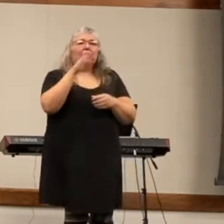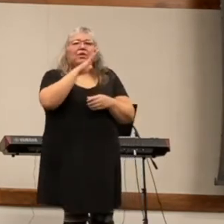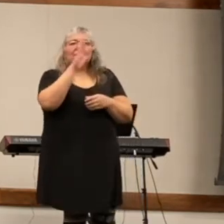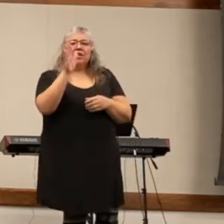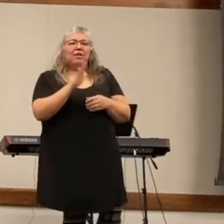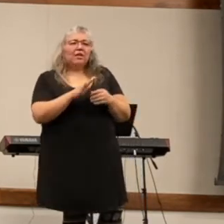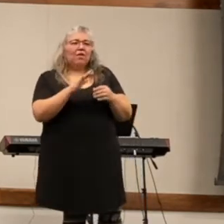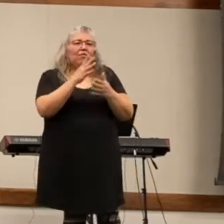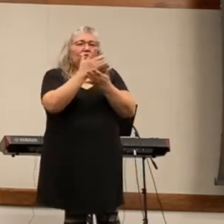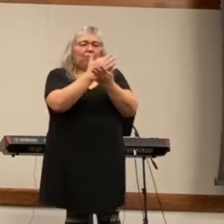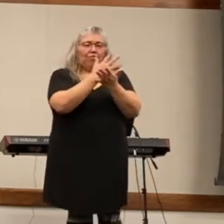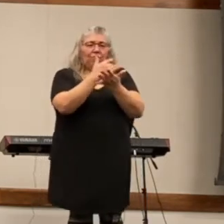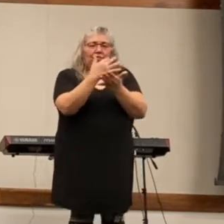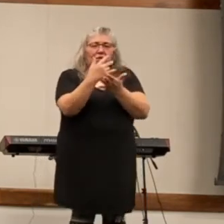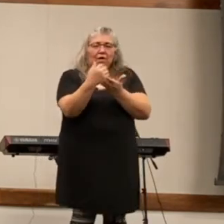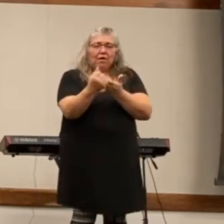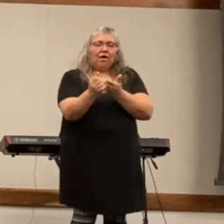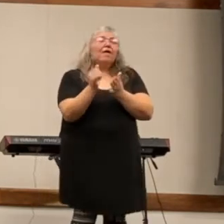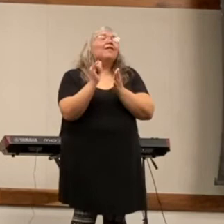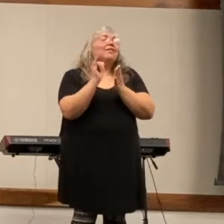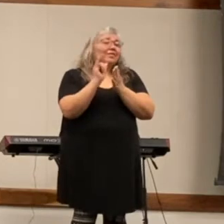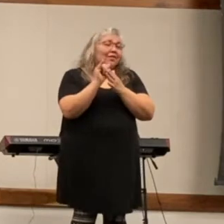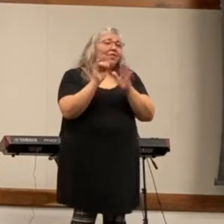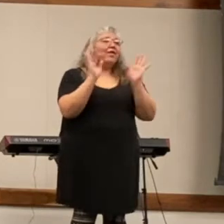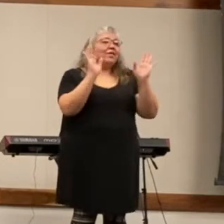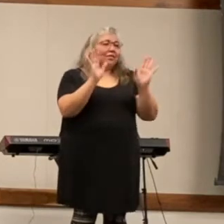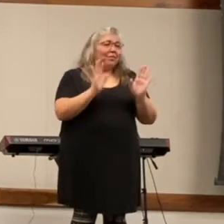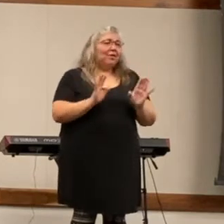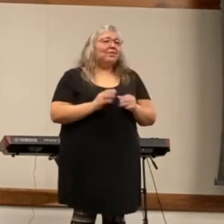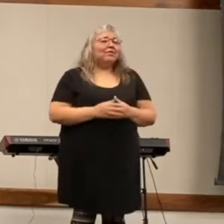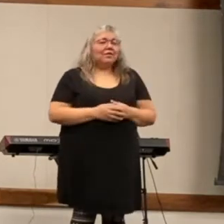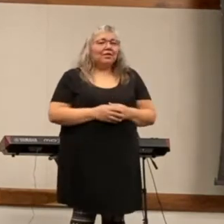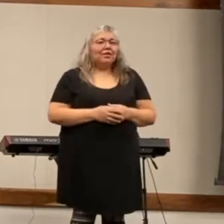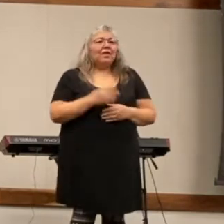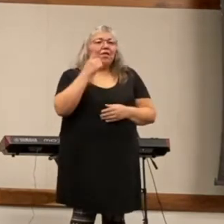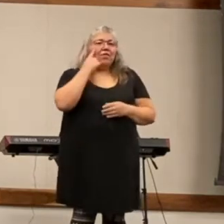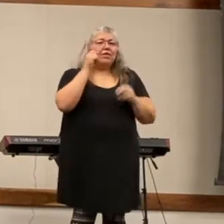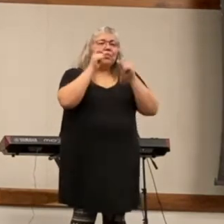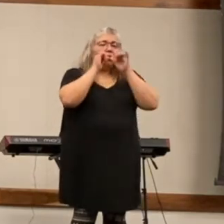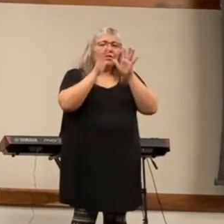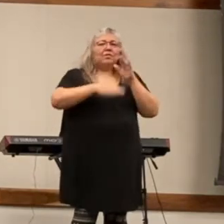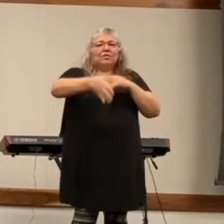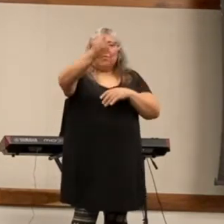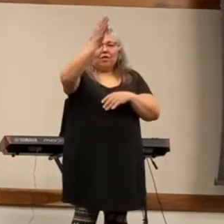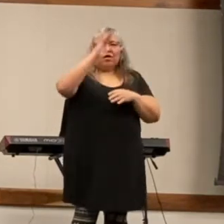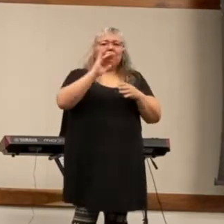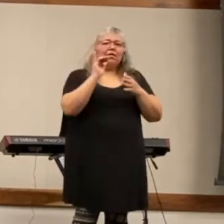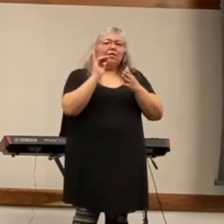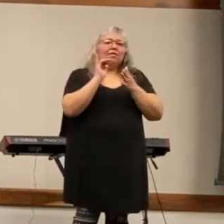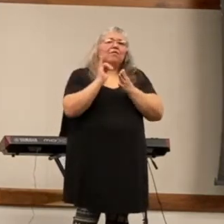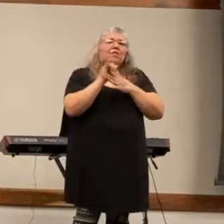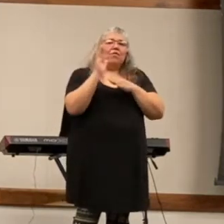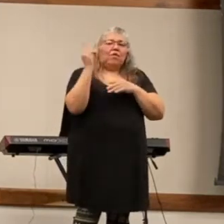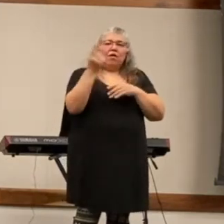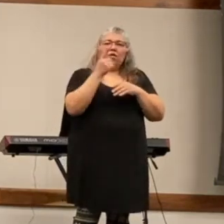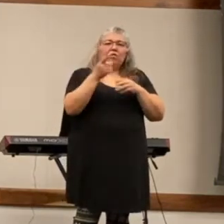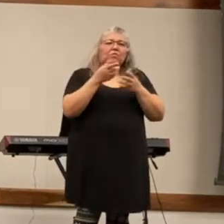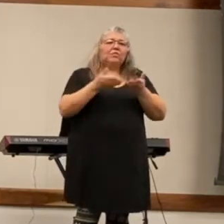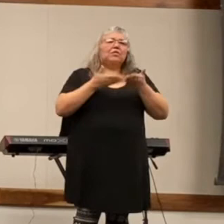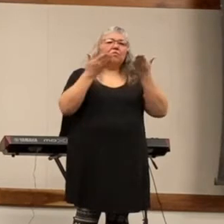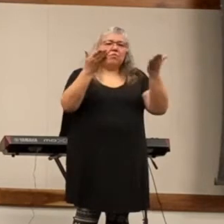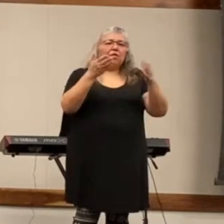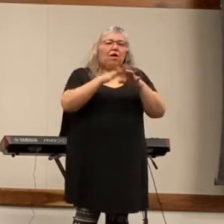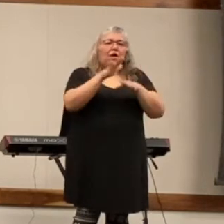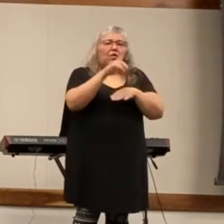out, that's amazing. That's amazing. Think about the blessings of God that it would be constantly being poured out on